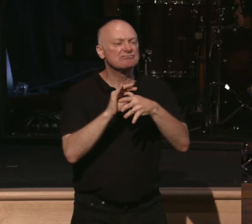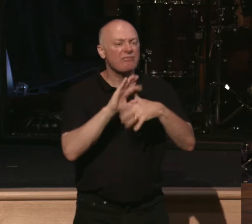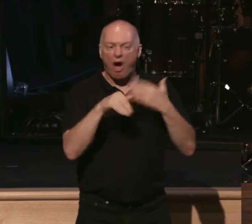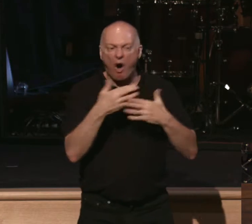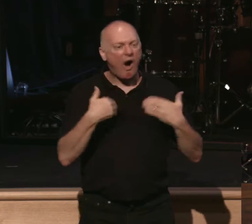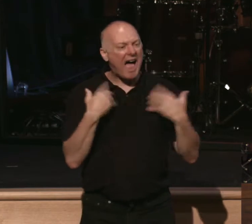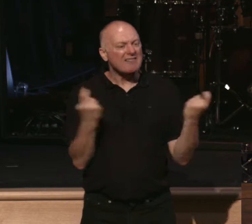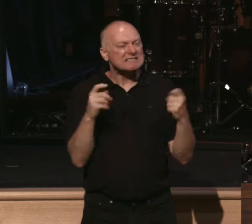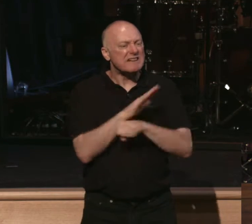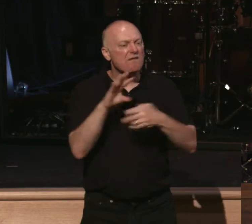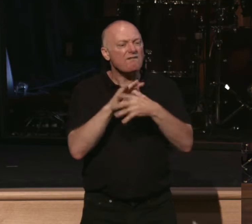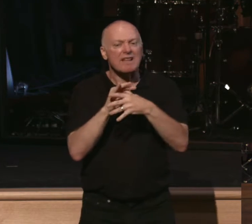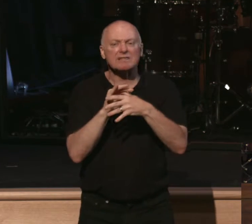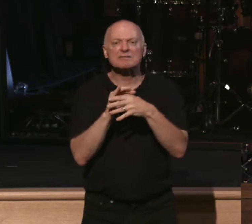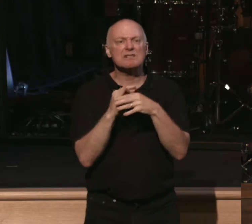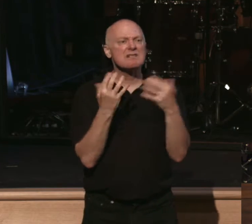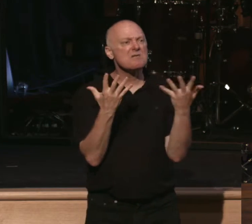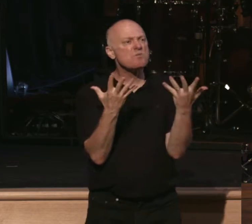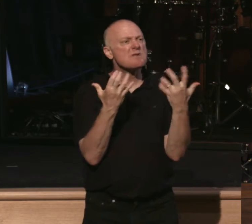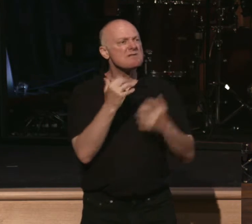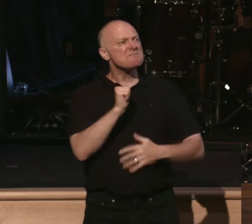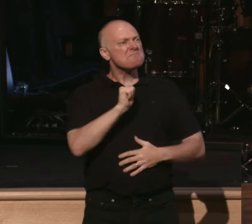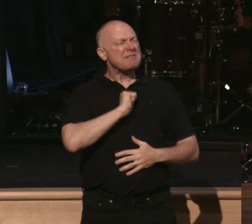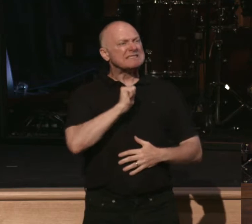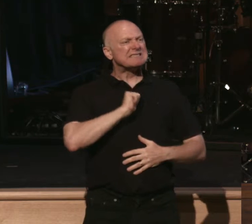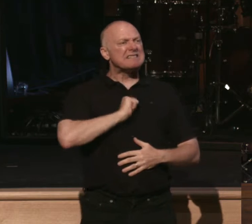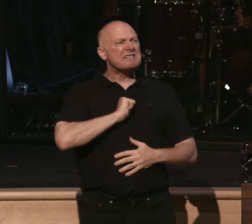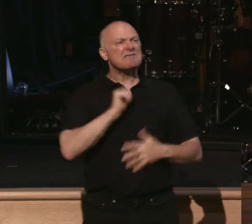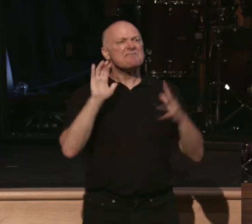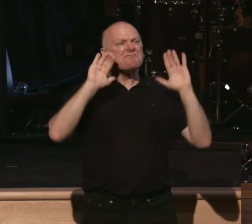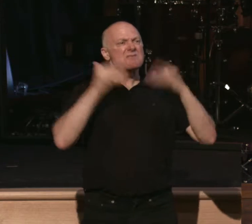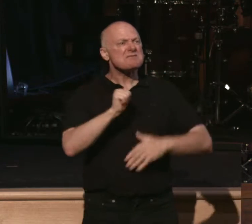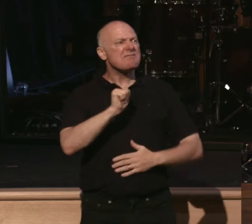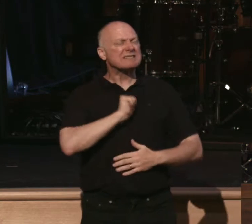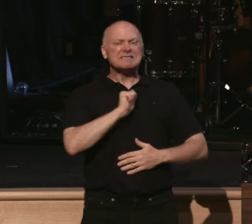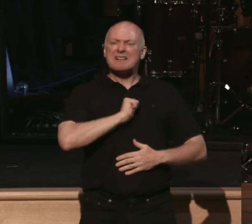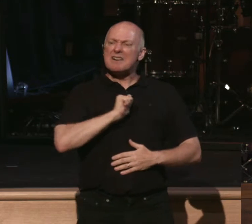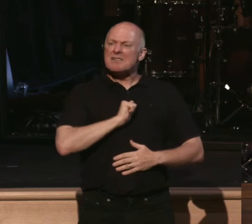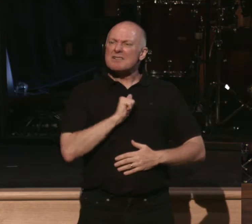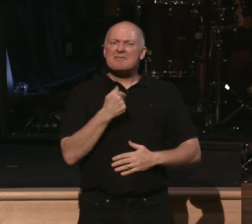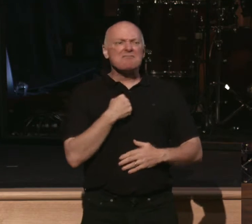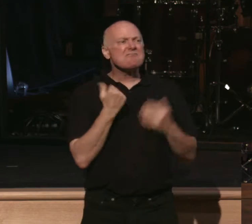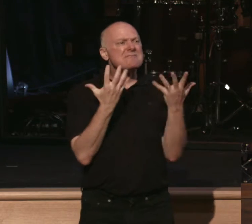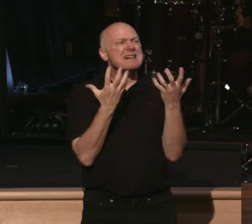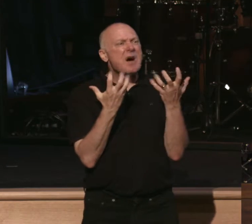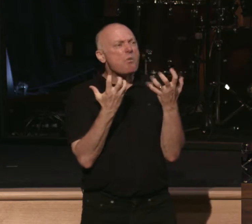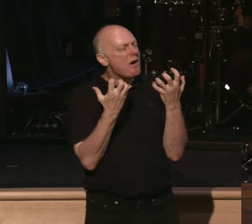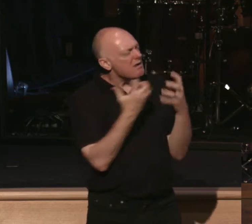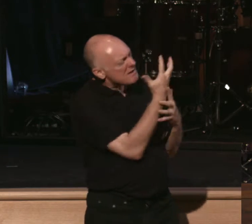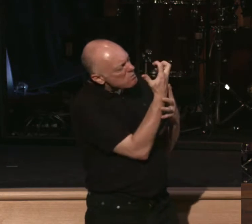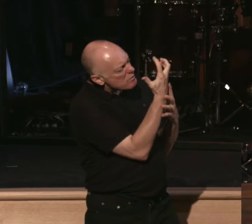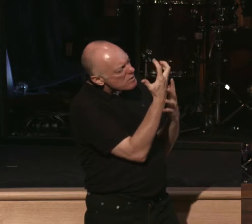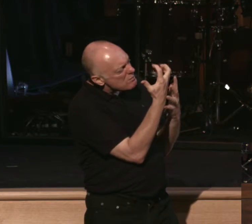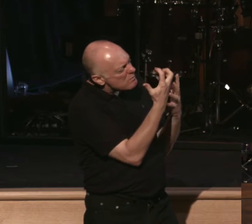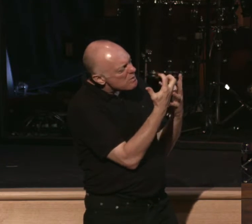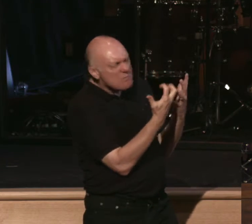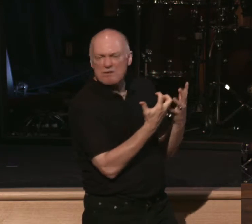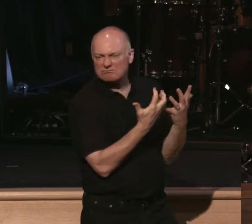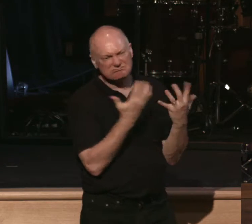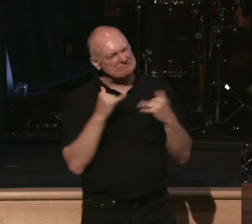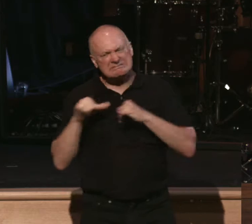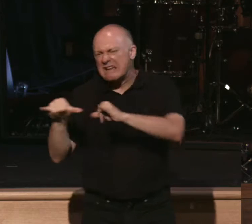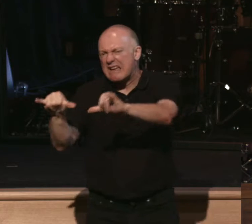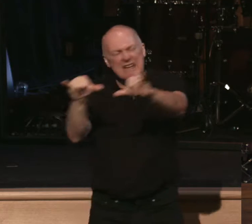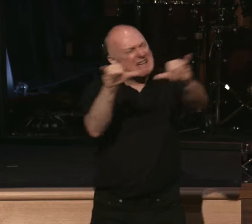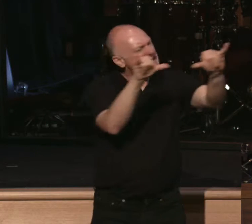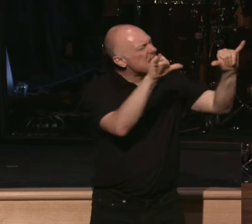sinful flesh that seeks self-exaltation. We all have a sinful flesh that seeks indulgence of every kind. And so